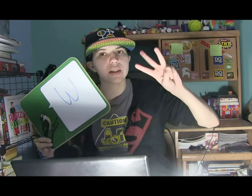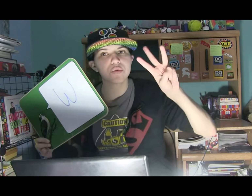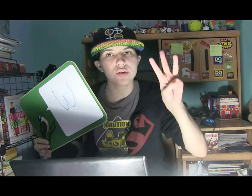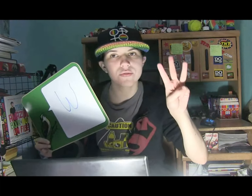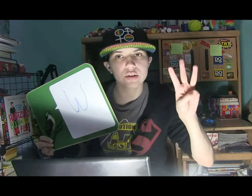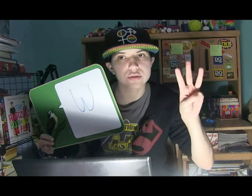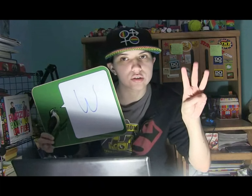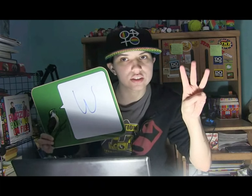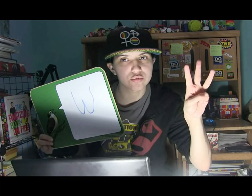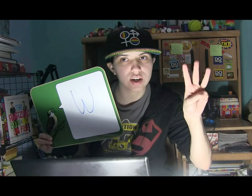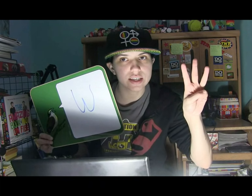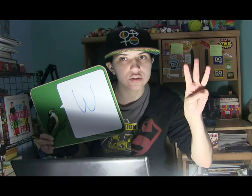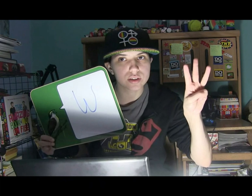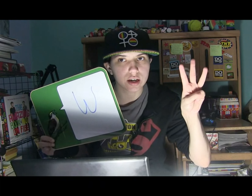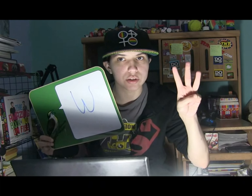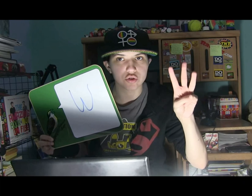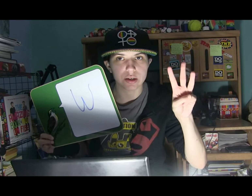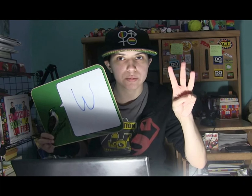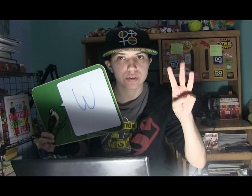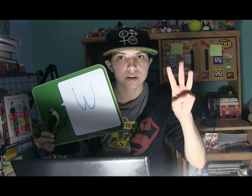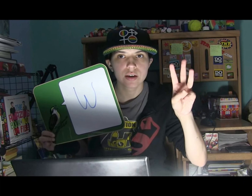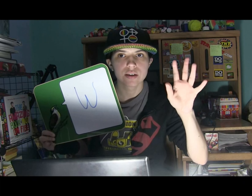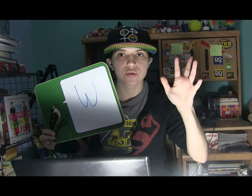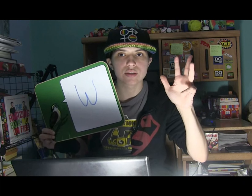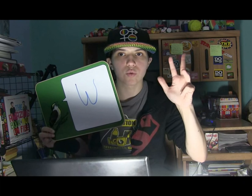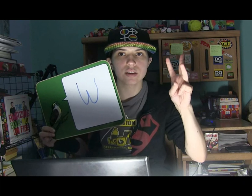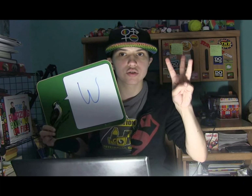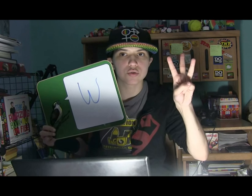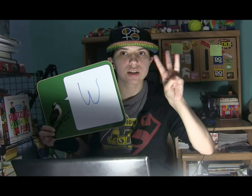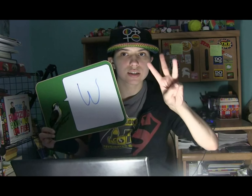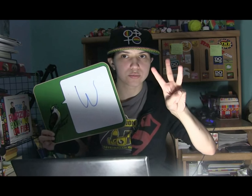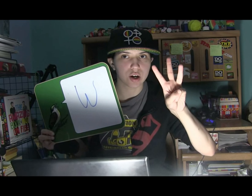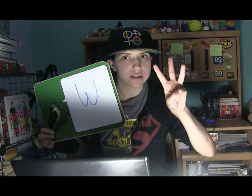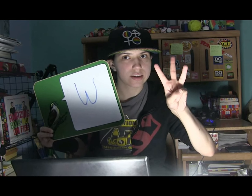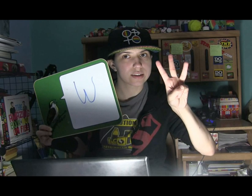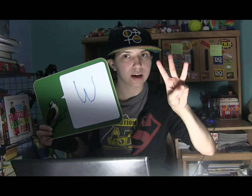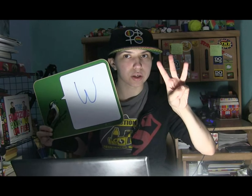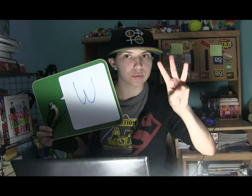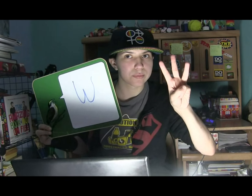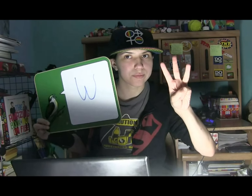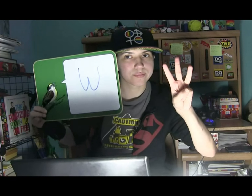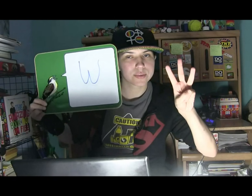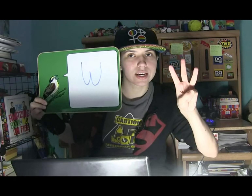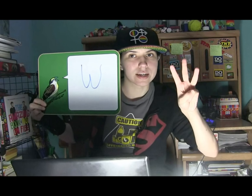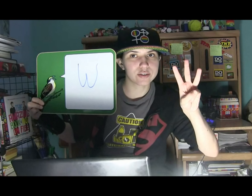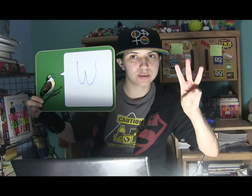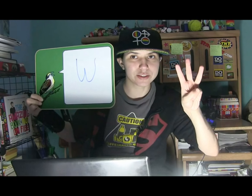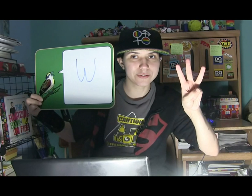three fingers are spread into a W shape. So it's 1, 2, spread, W. And that's our W.